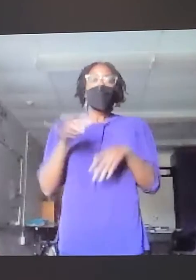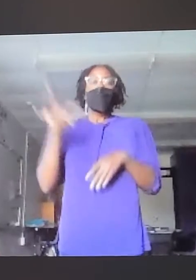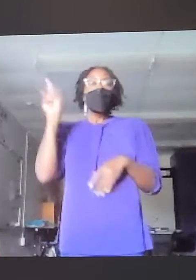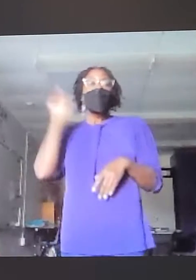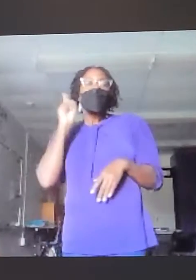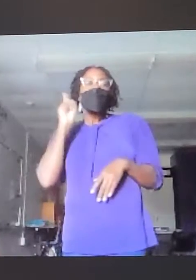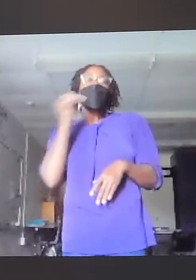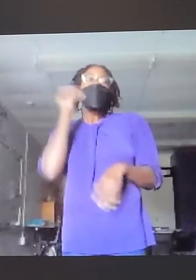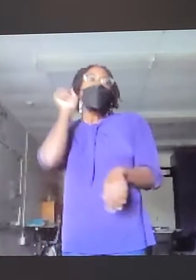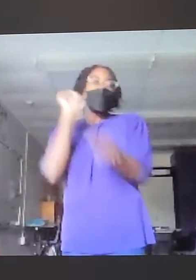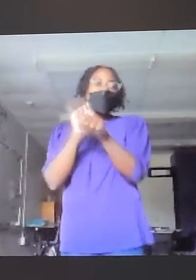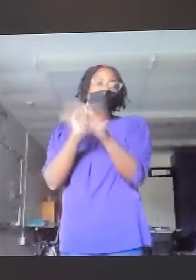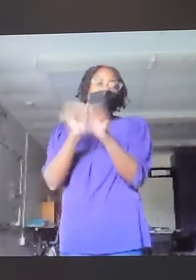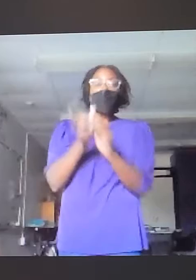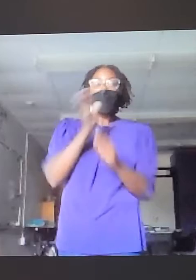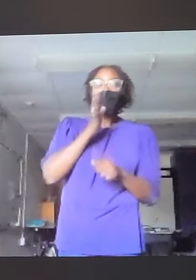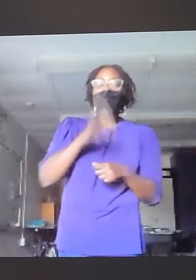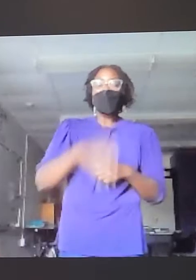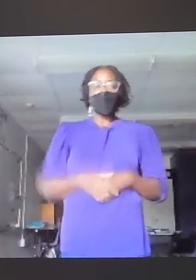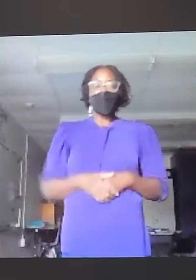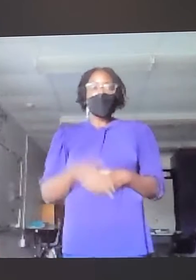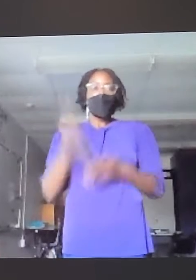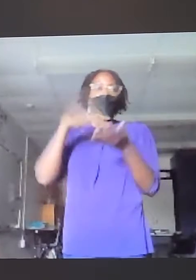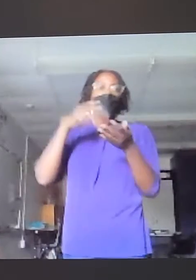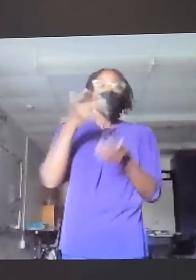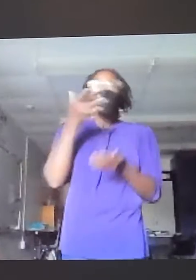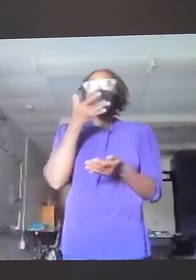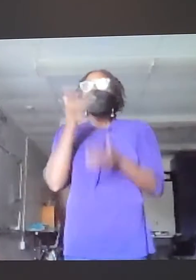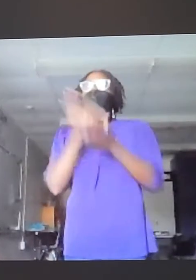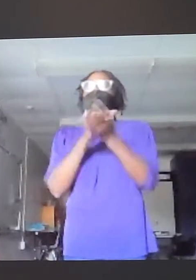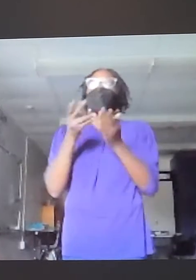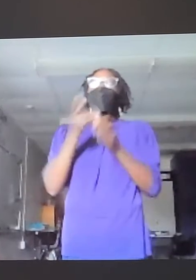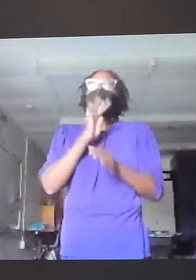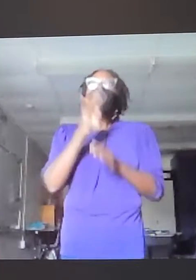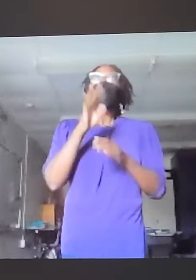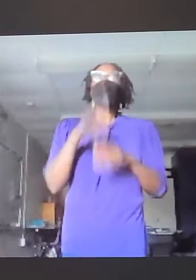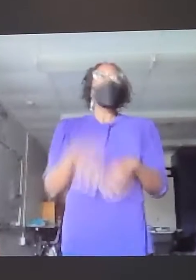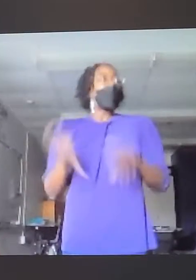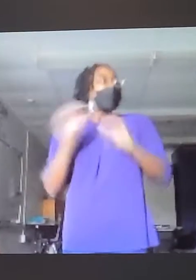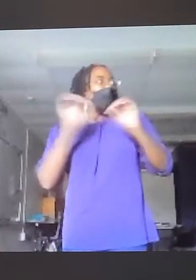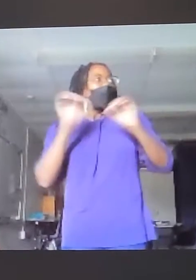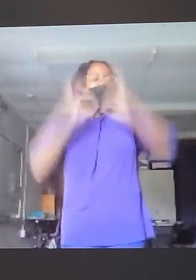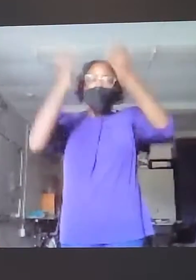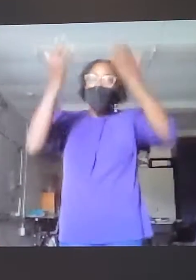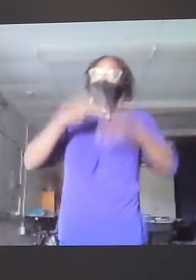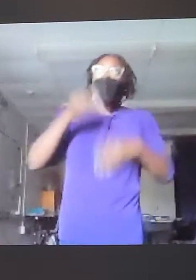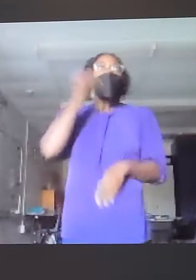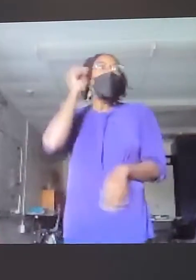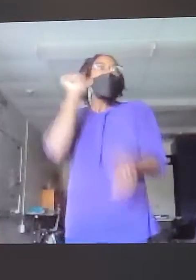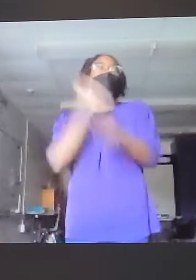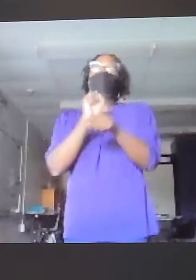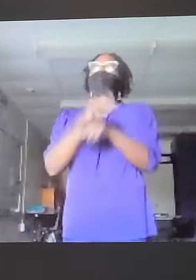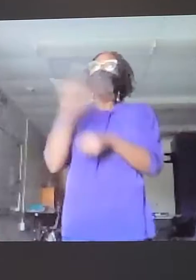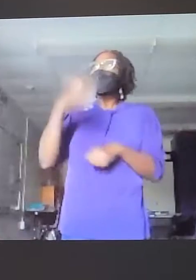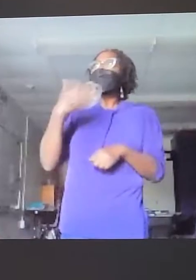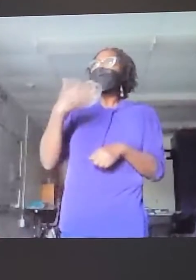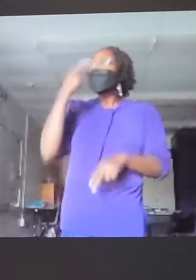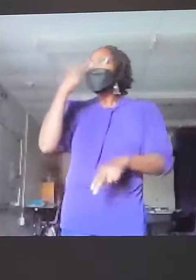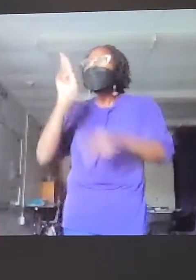mom. We read my favorite books out loud. How come no one told me that homework was fun?